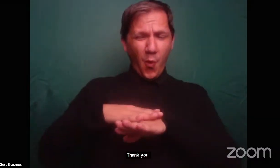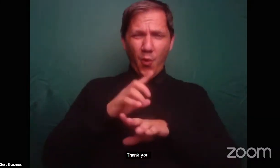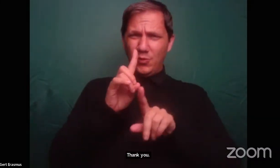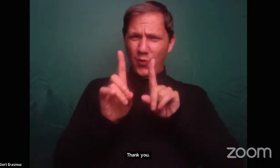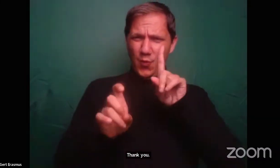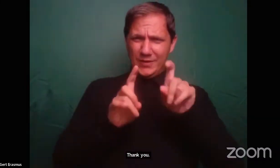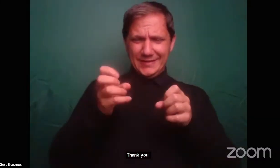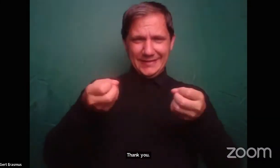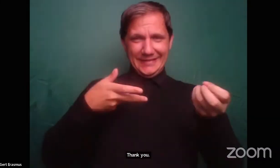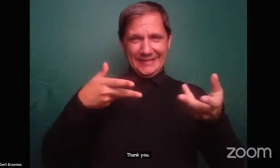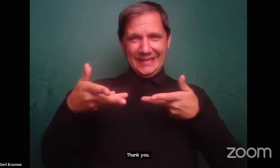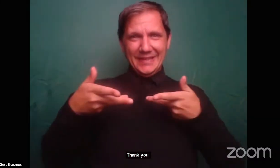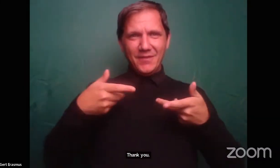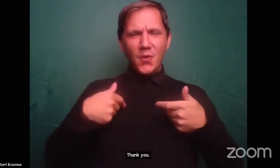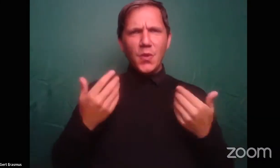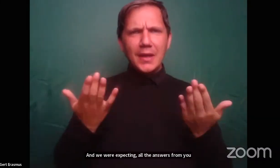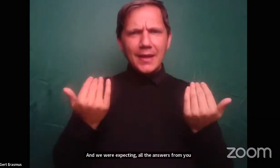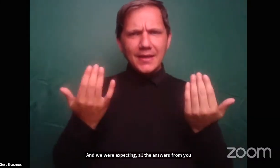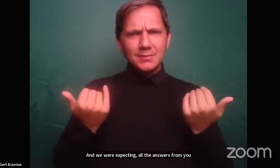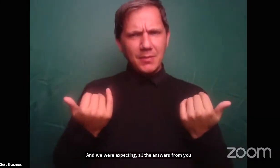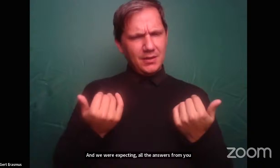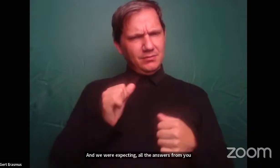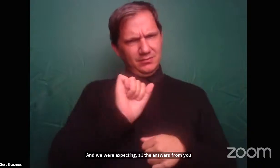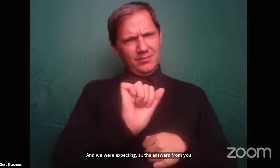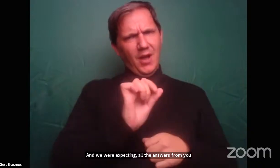we were expecting all the answers from you.